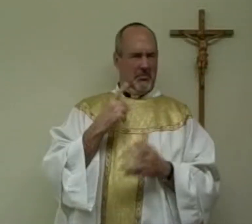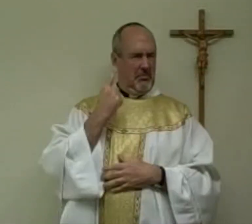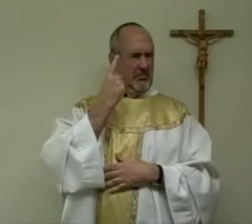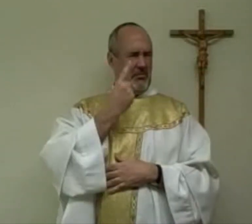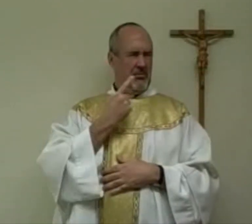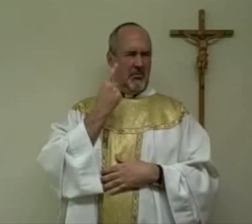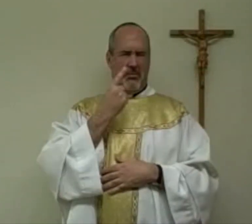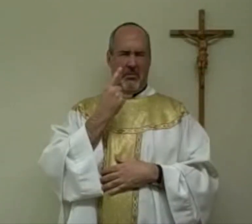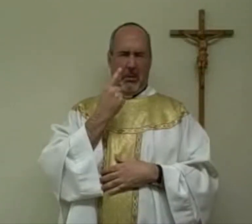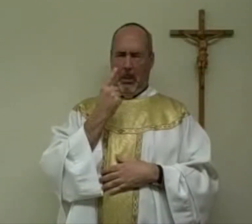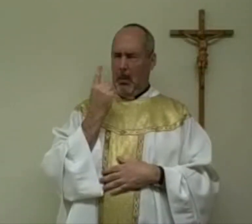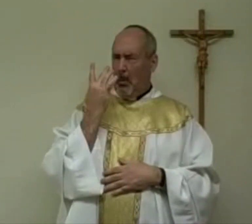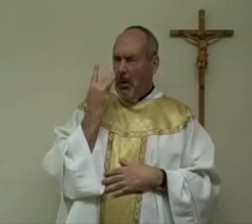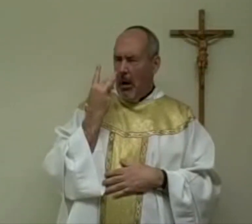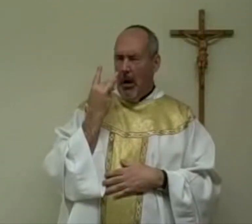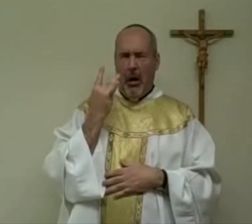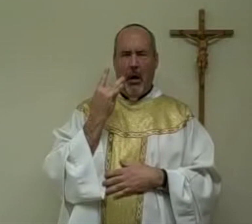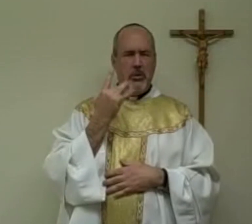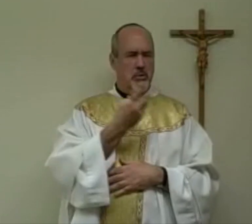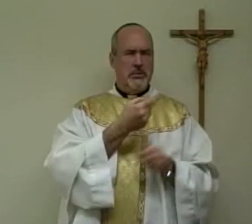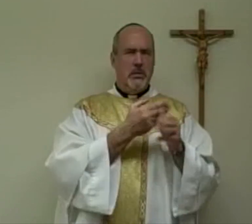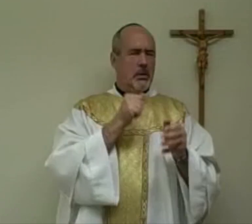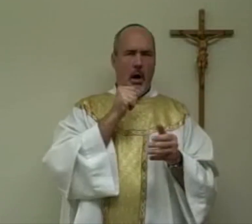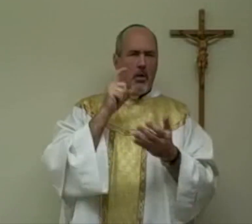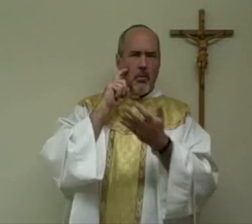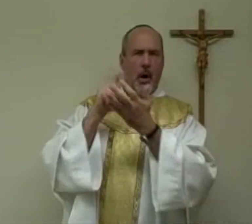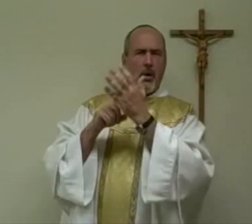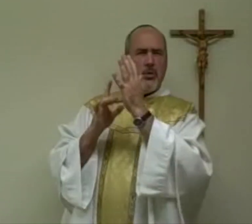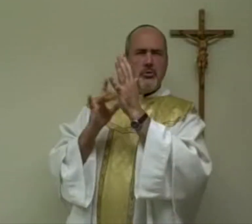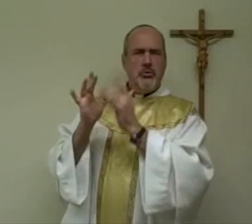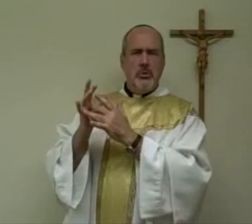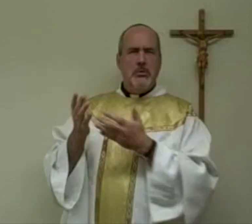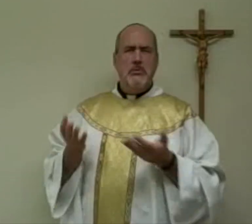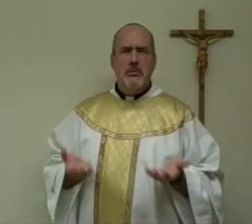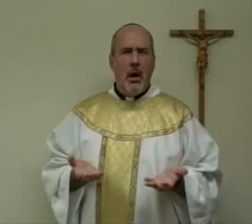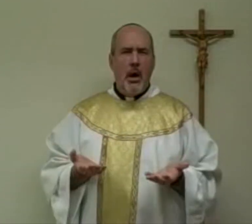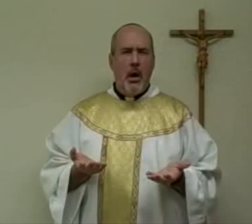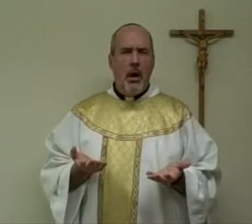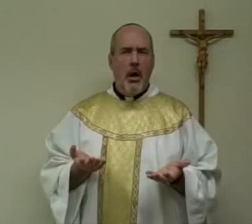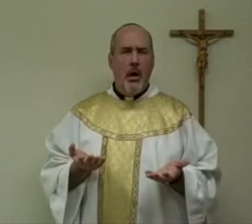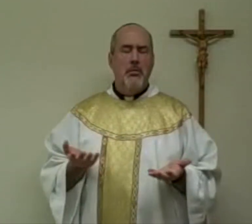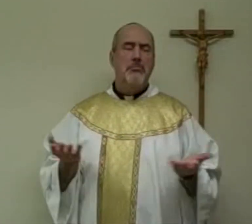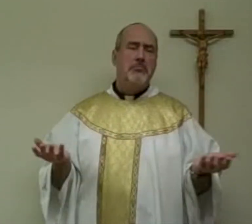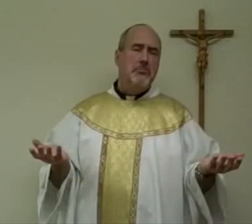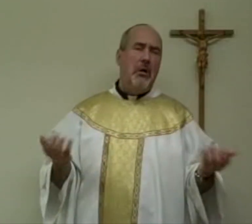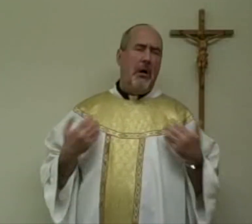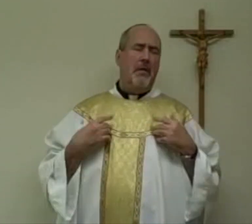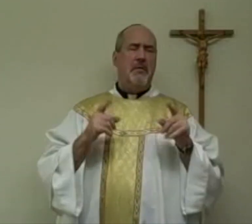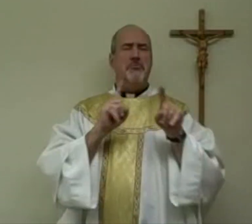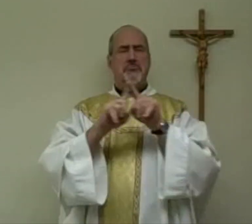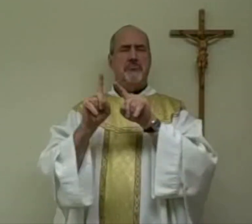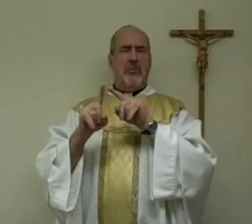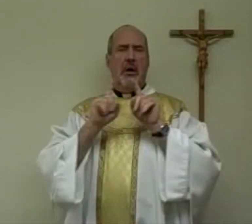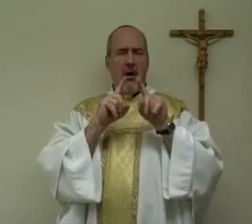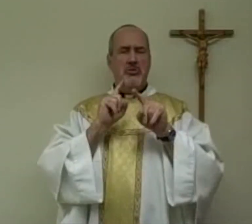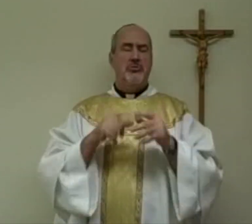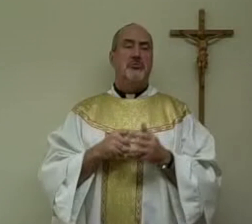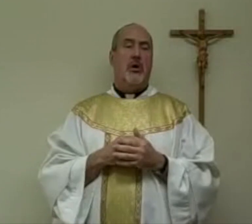So when some people read this gospel, they wonder why the two disciples didn't recognize